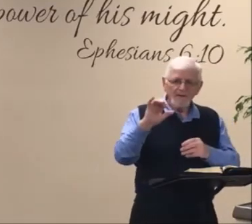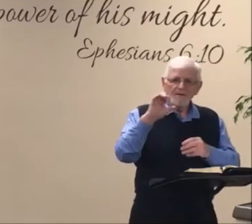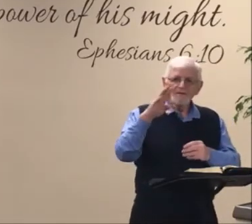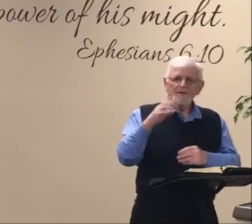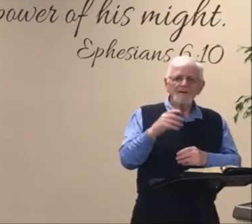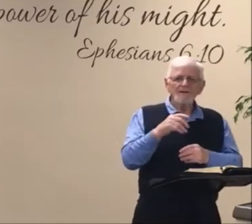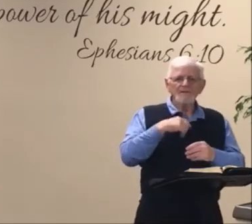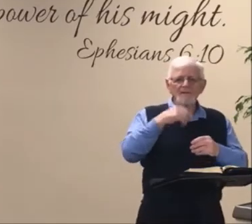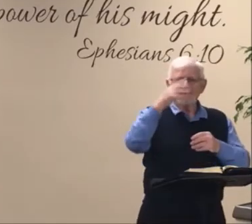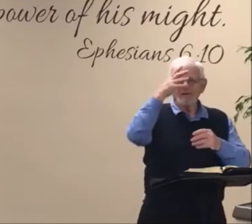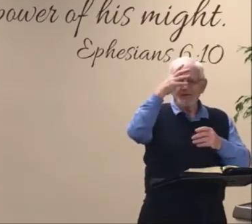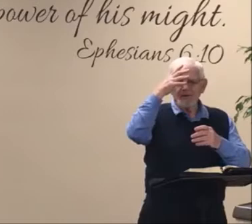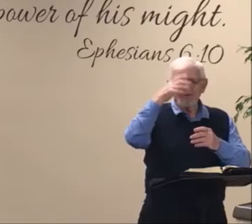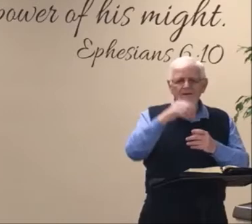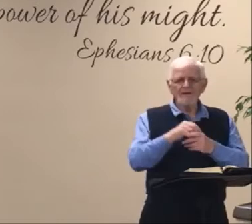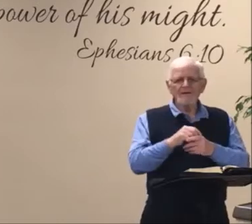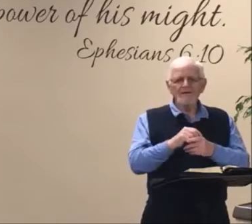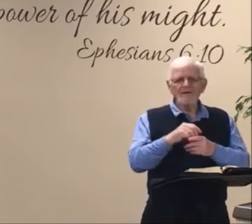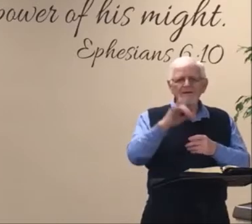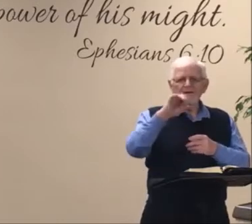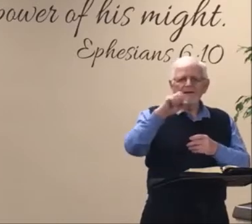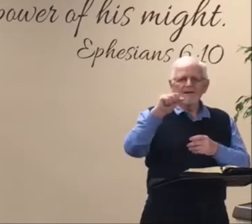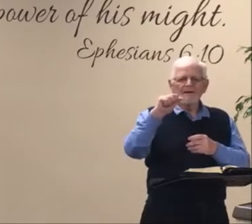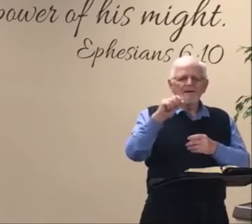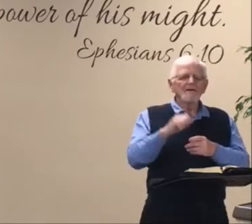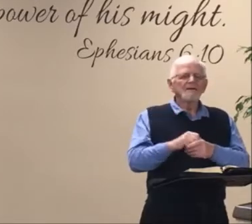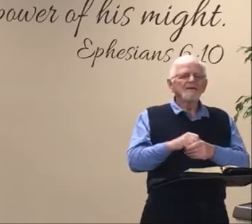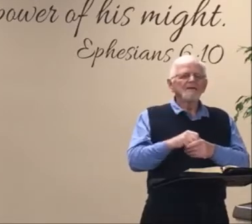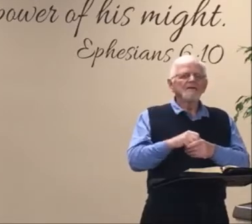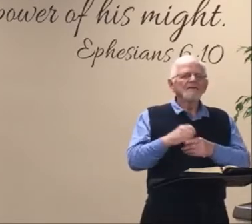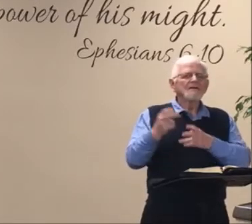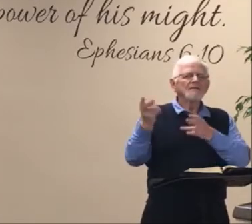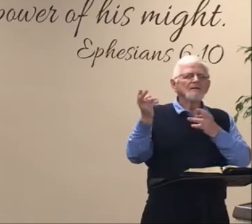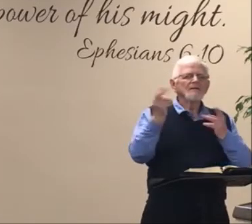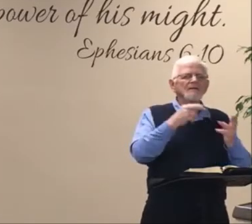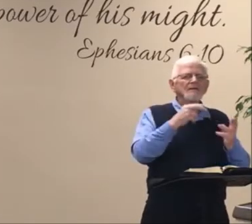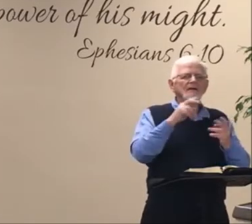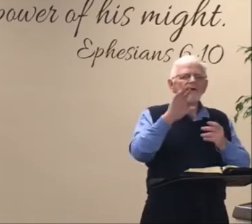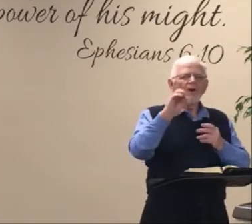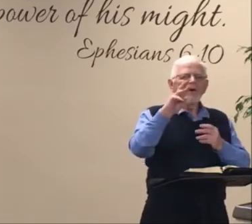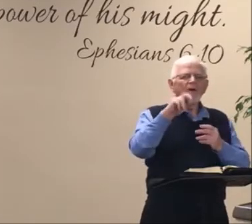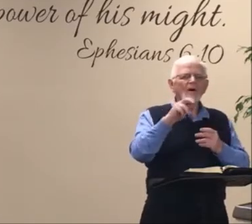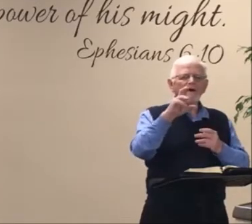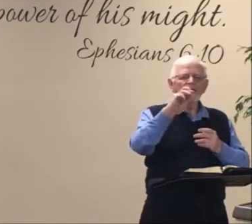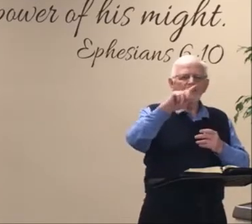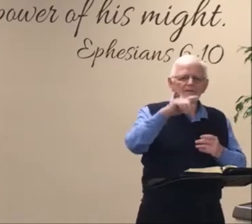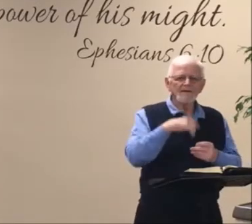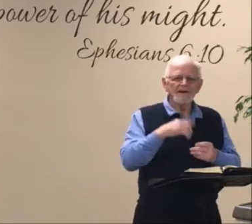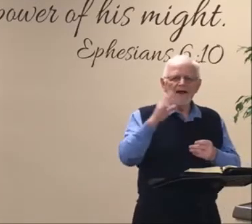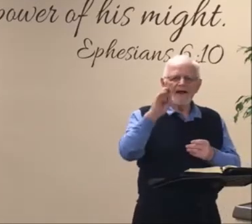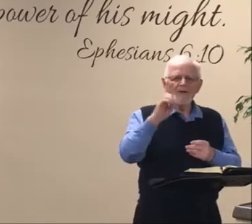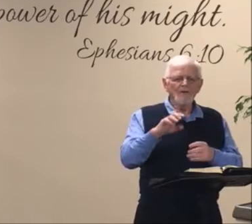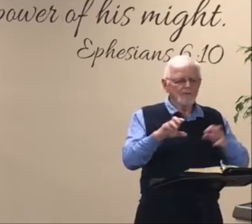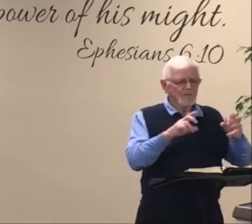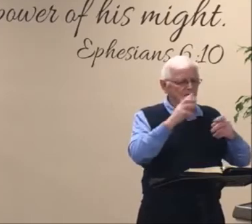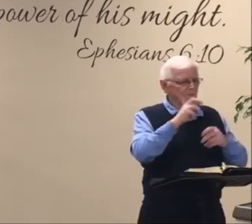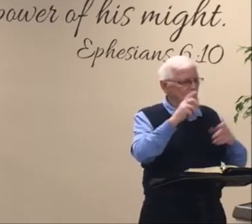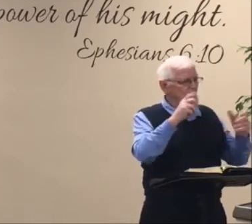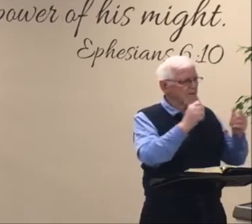of my father Abraham, God of father Isaac, Lord, thou saidest unto me, return unto thine own country and to thy kindred, and I will deal well with